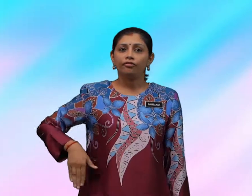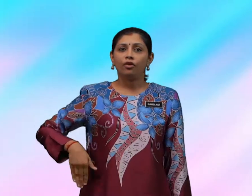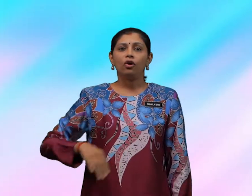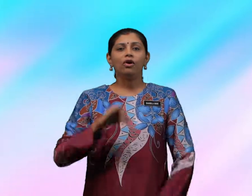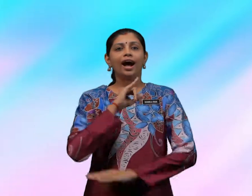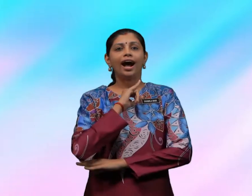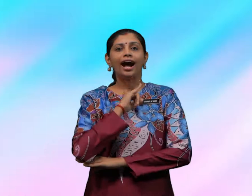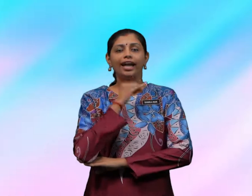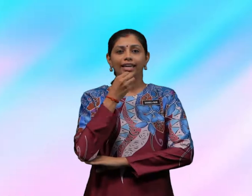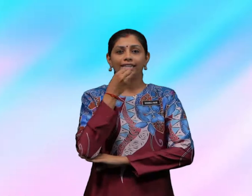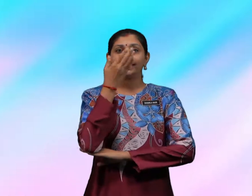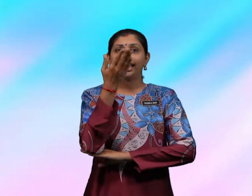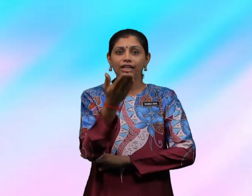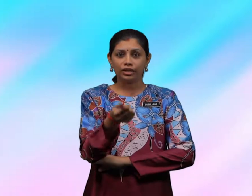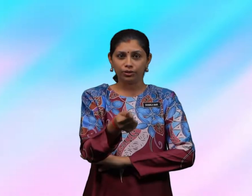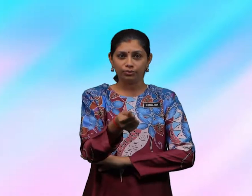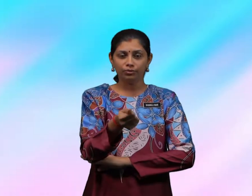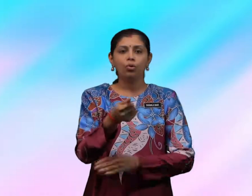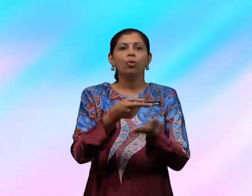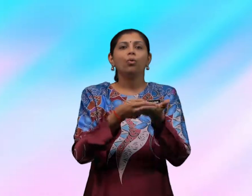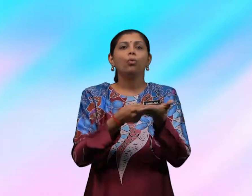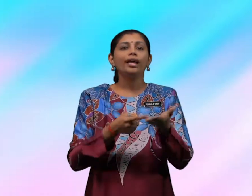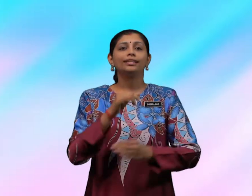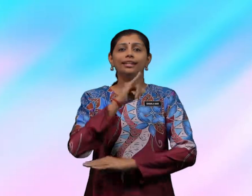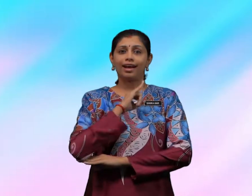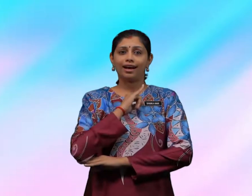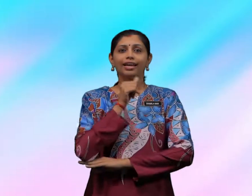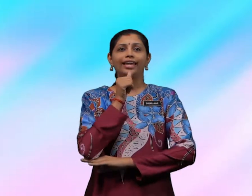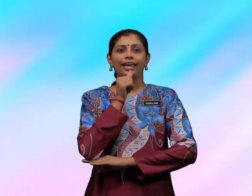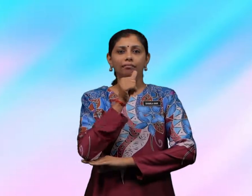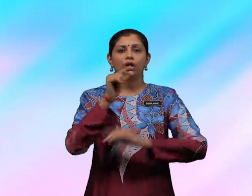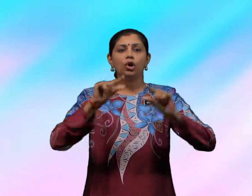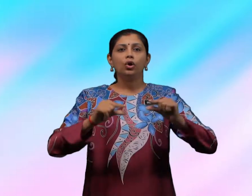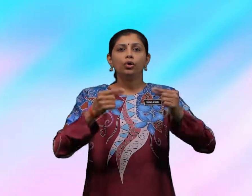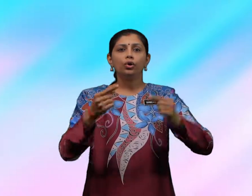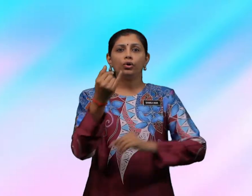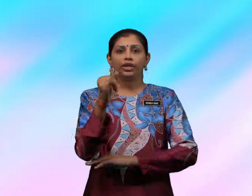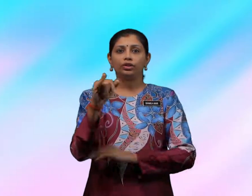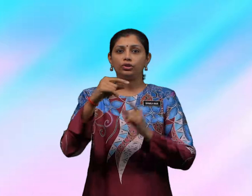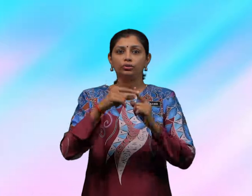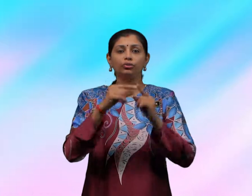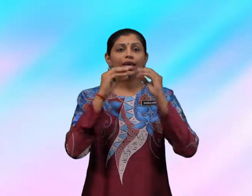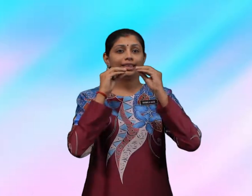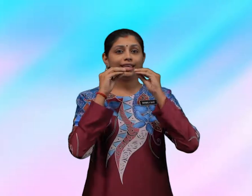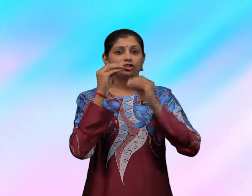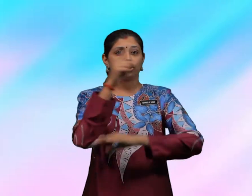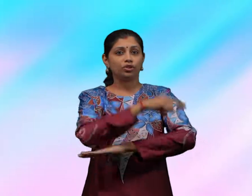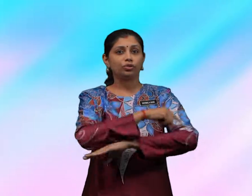Before I tell you what I am going to teach